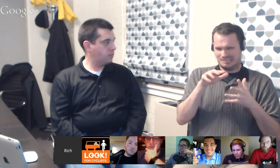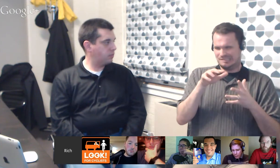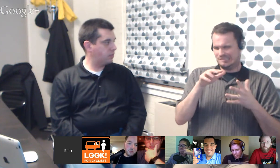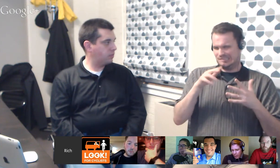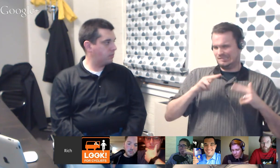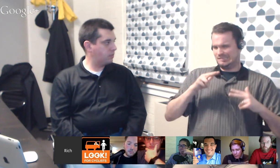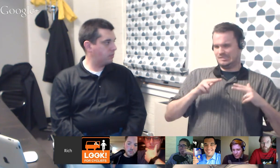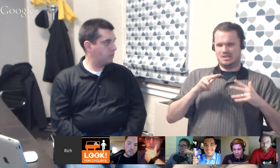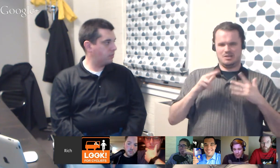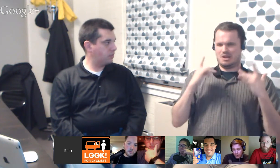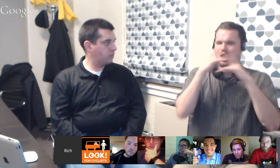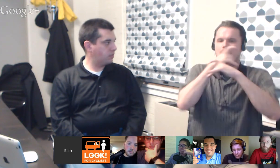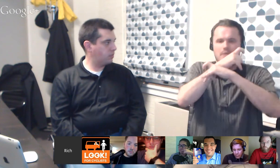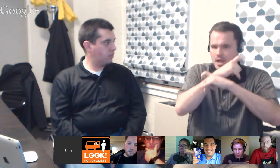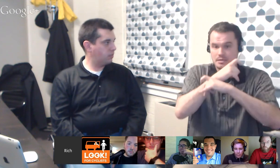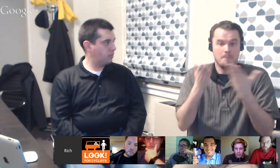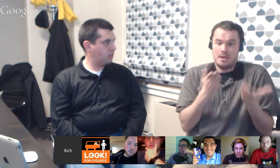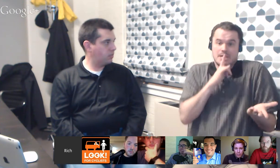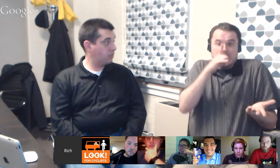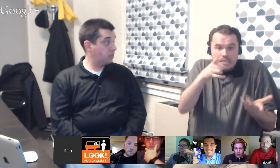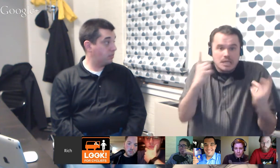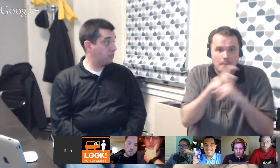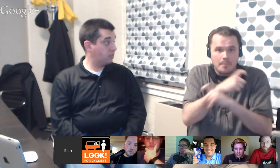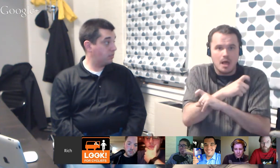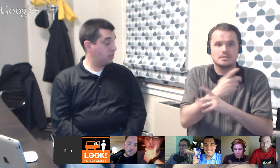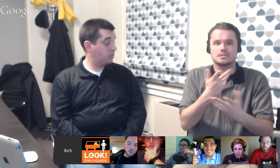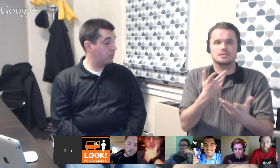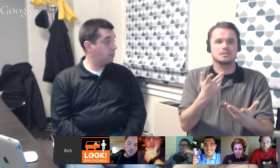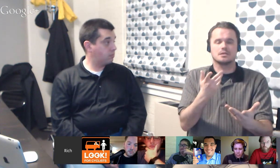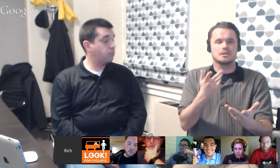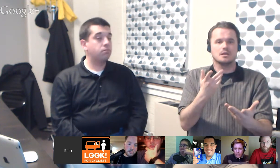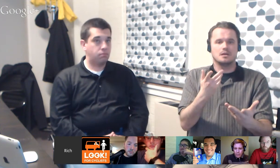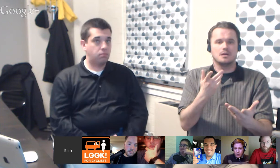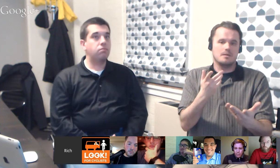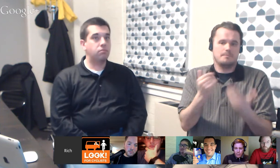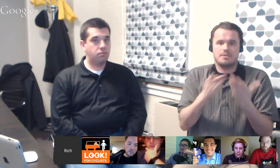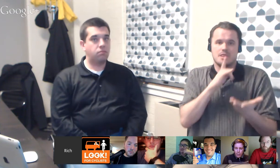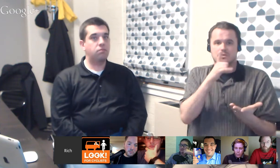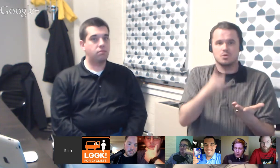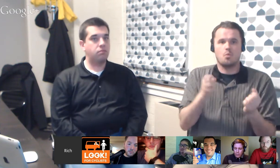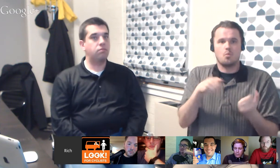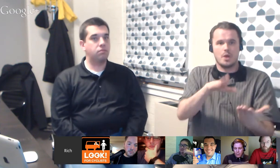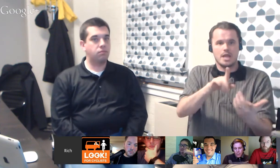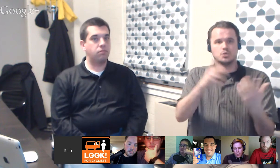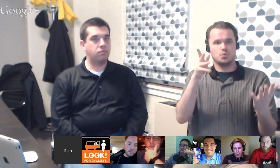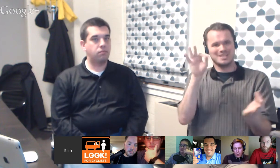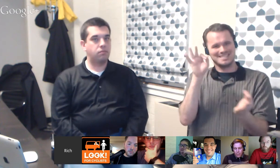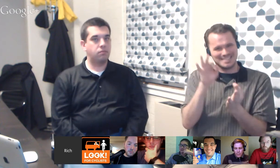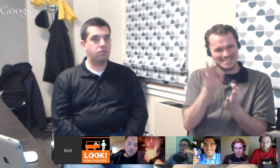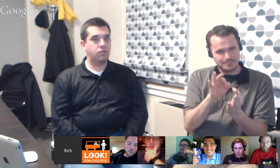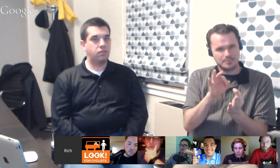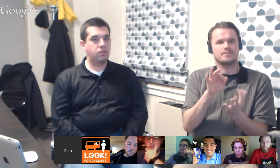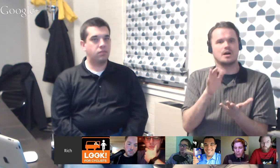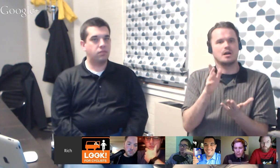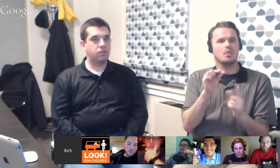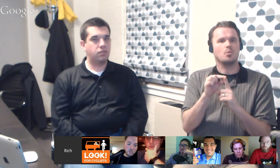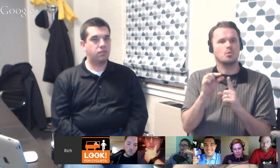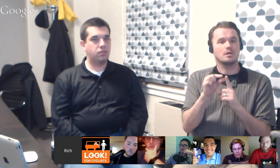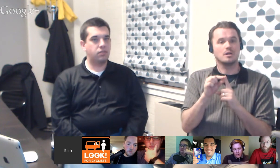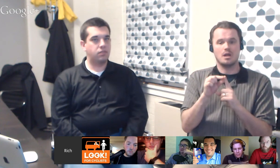way too complex. Maybe it is too complex. Maybe there's a way you could simplify the words. And then there are